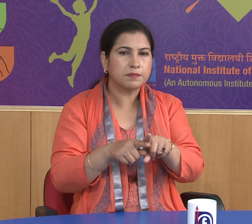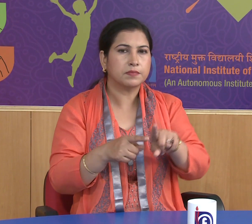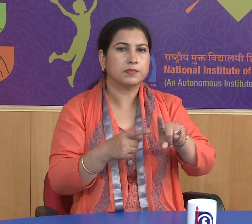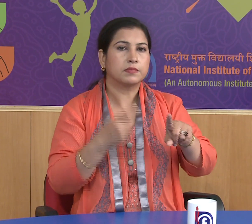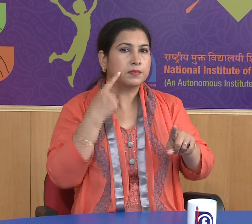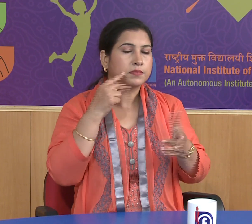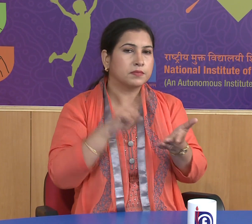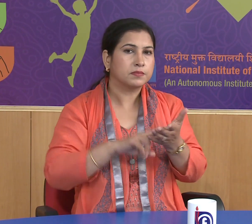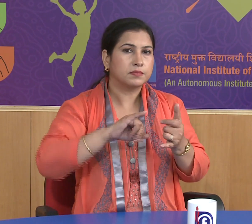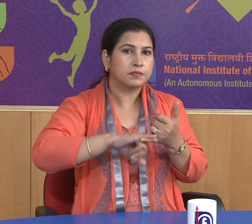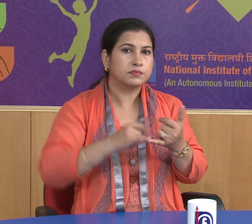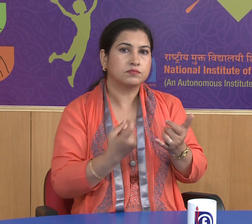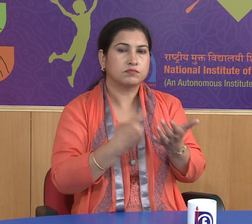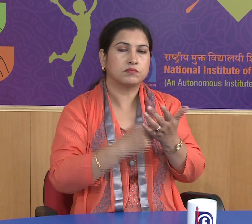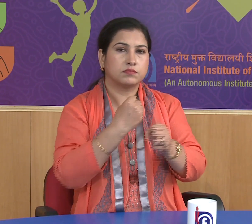the country.